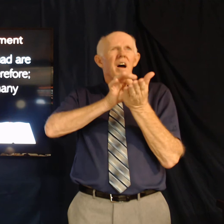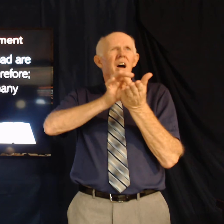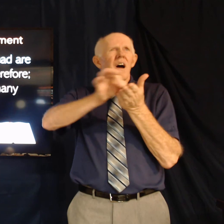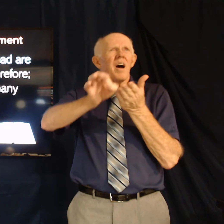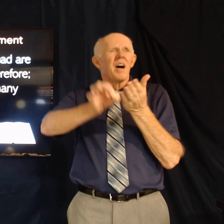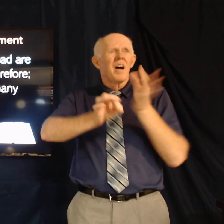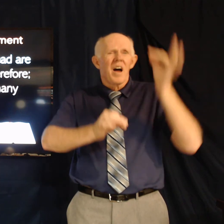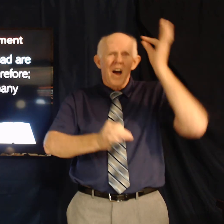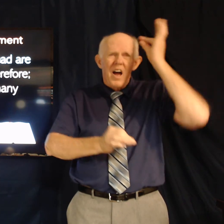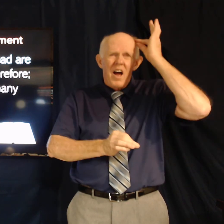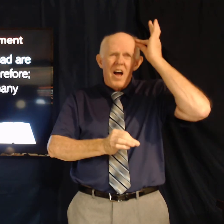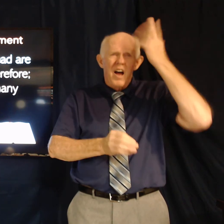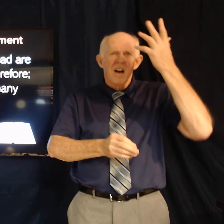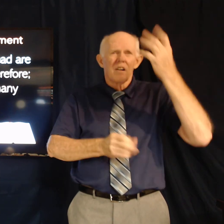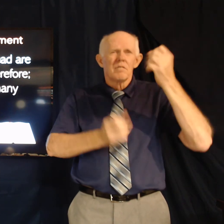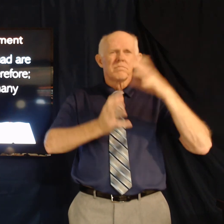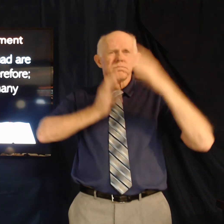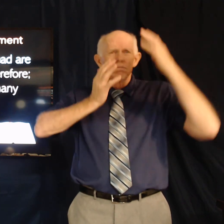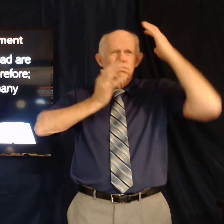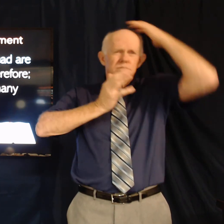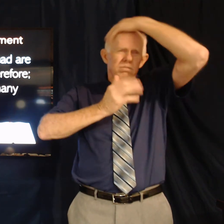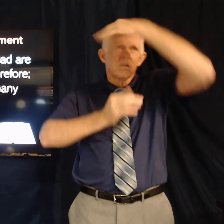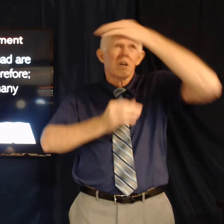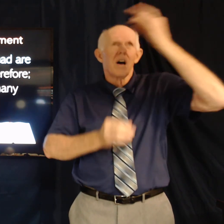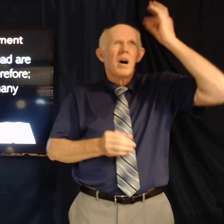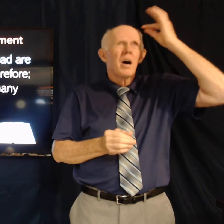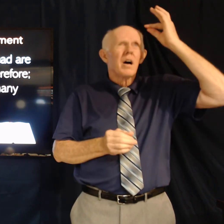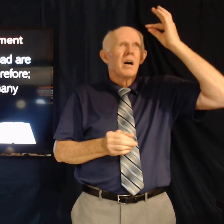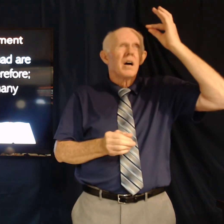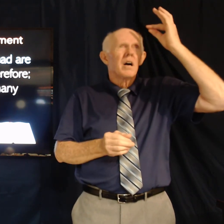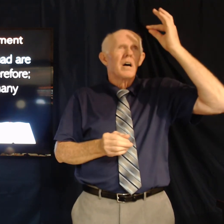that the very hairs of your head